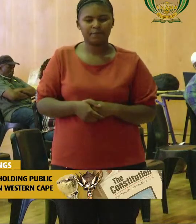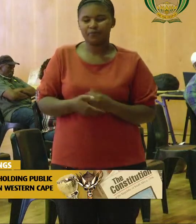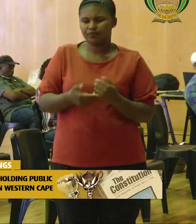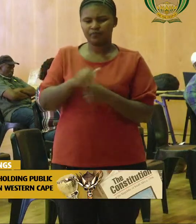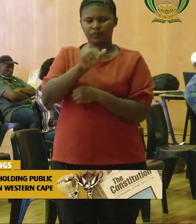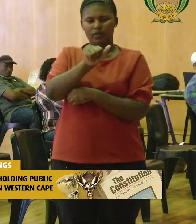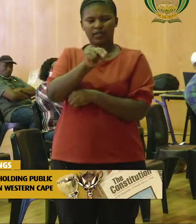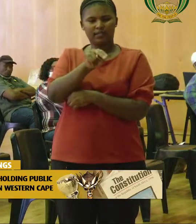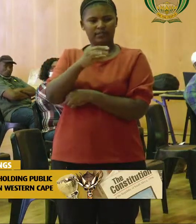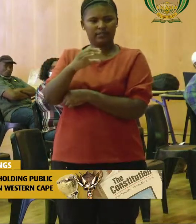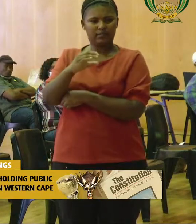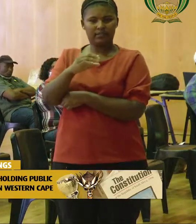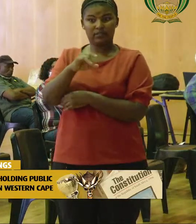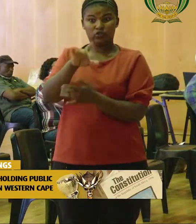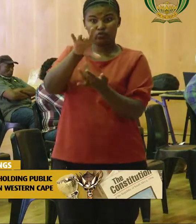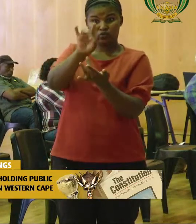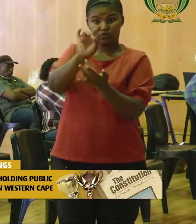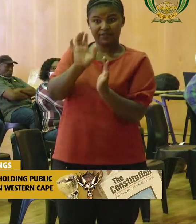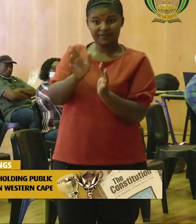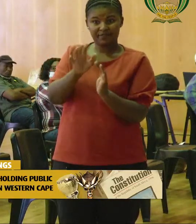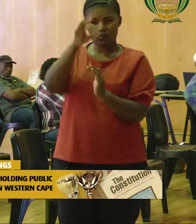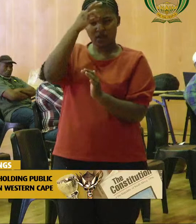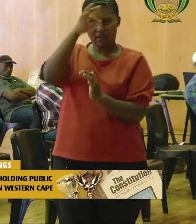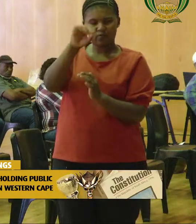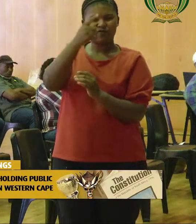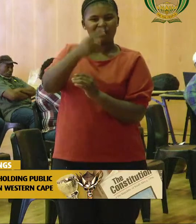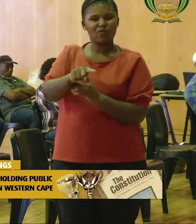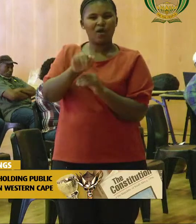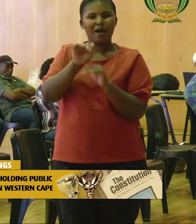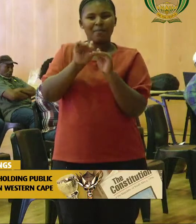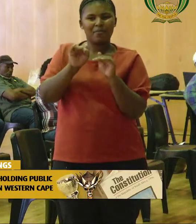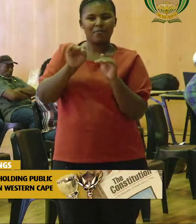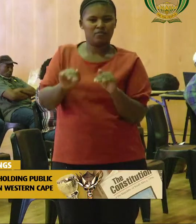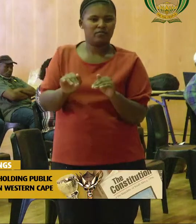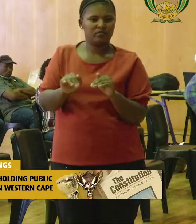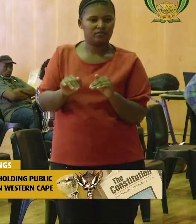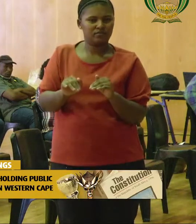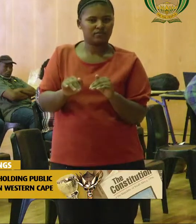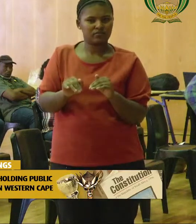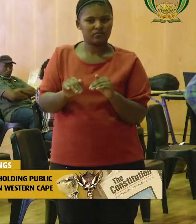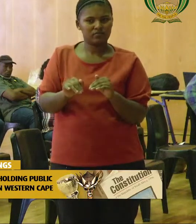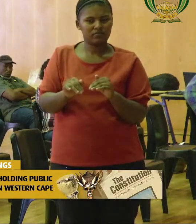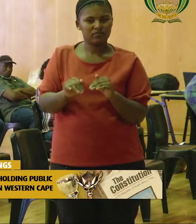the government sasinyula, yayingu-government wabantu for